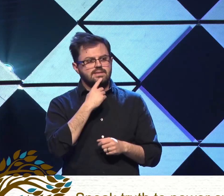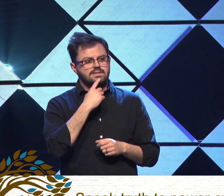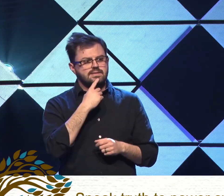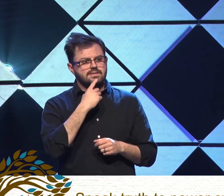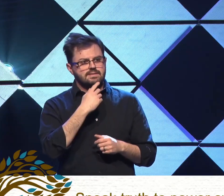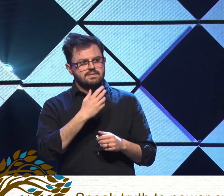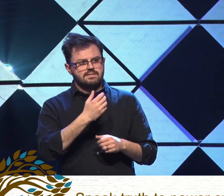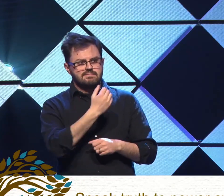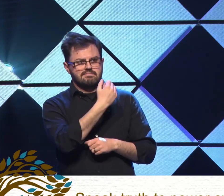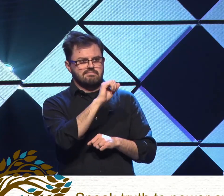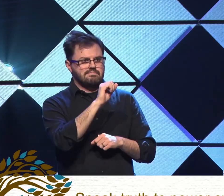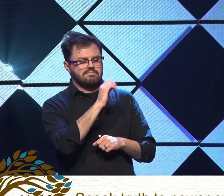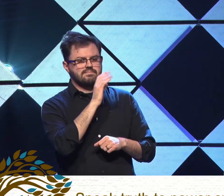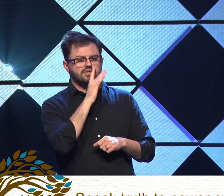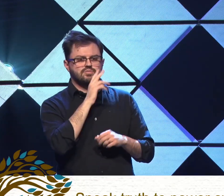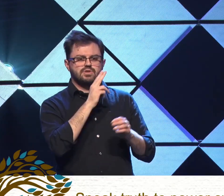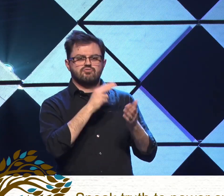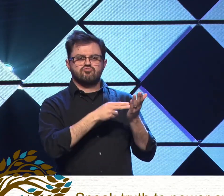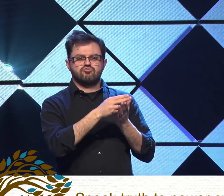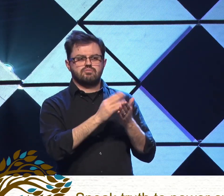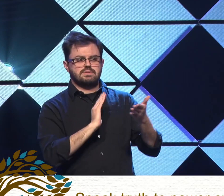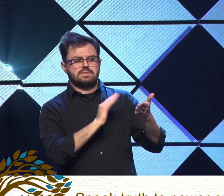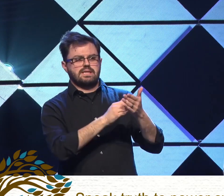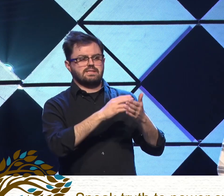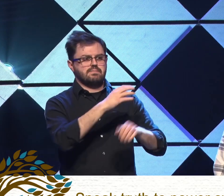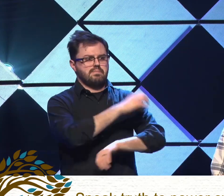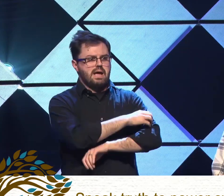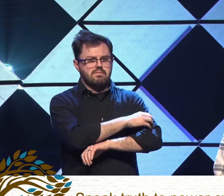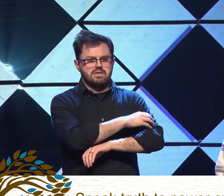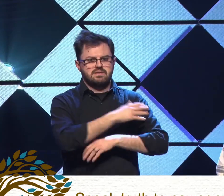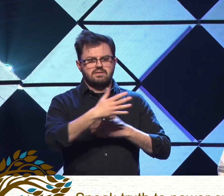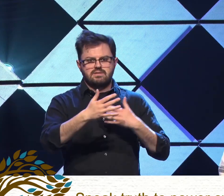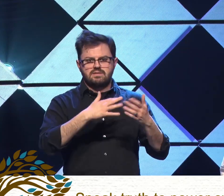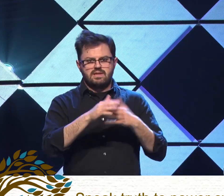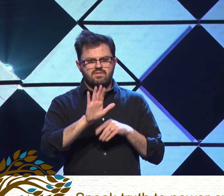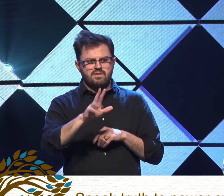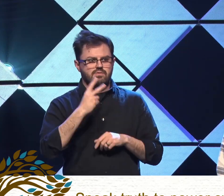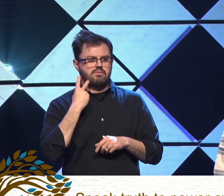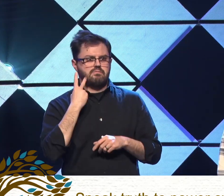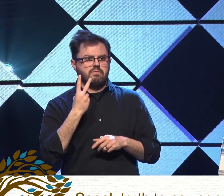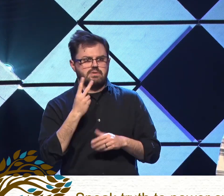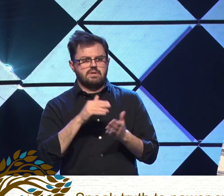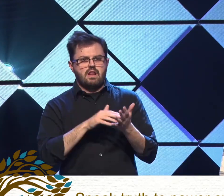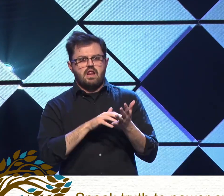shakes. I love that. But I want to twist it a little bit.